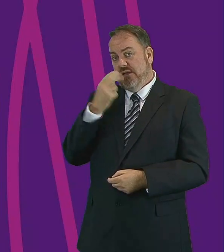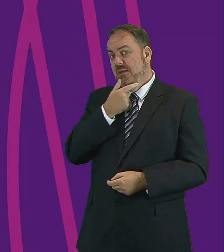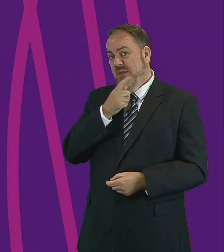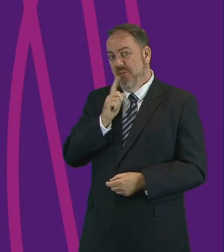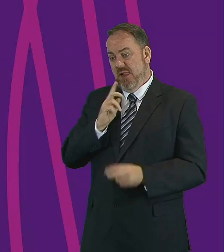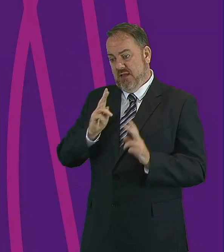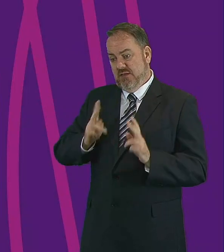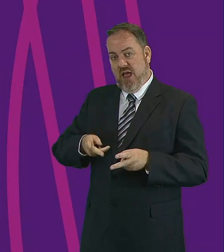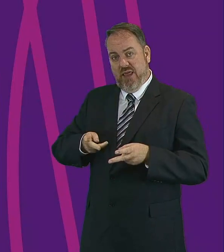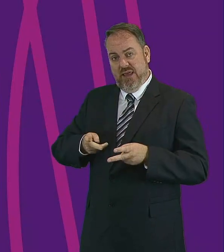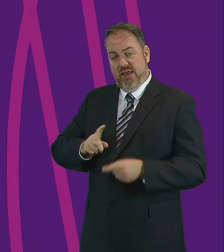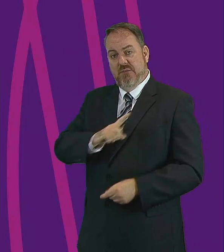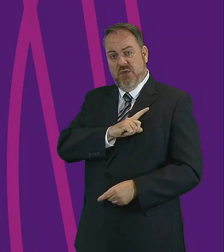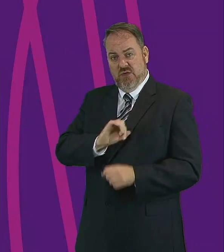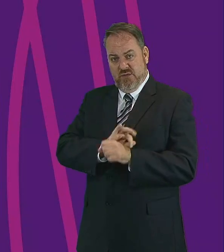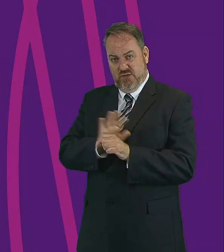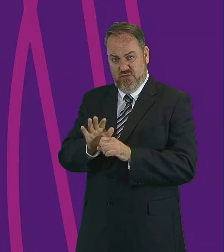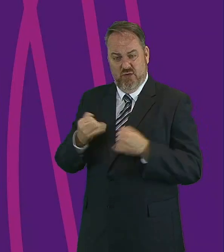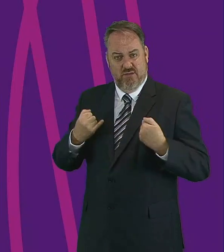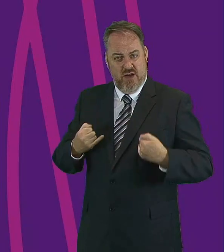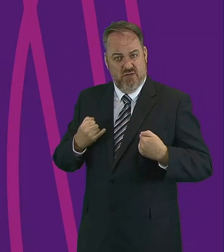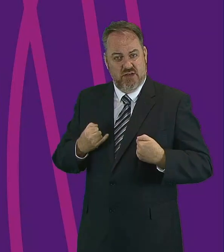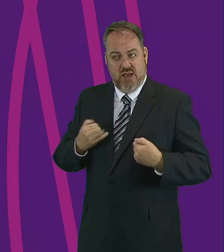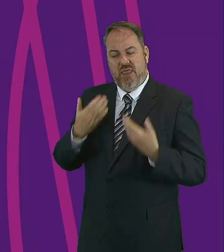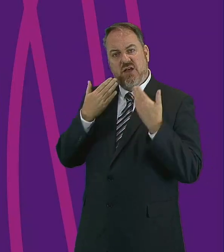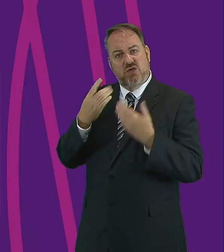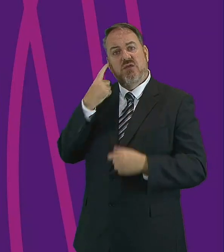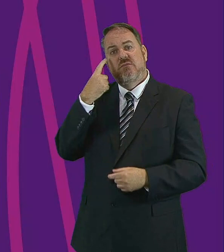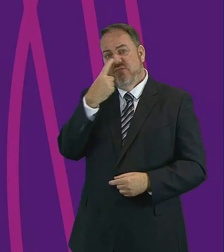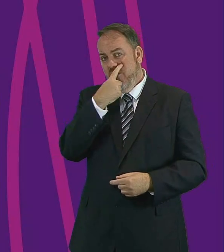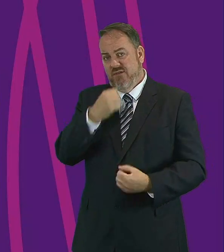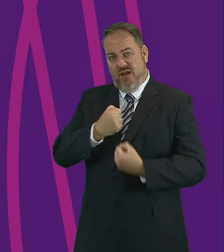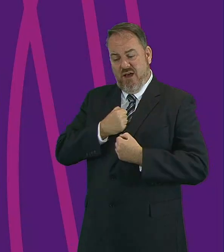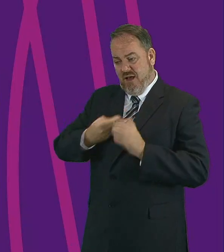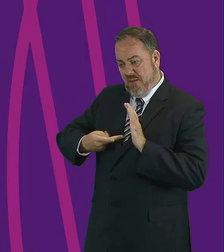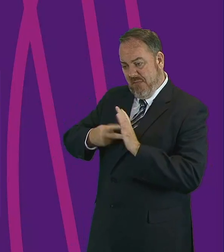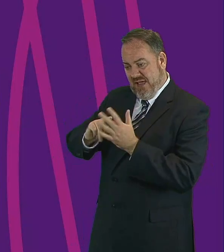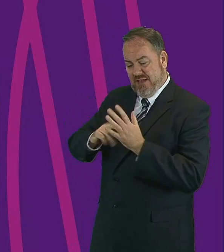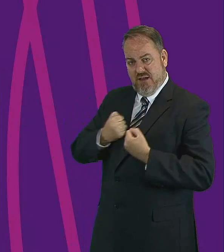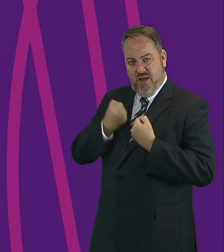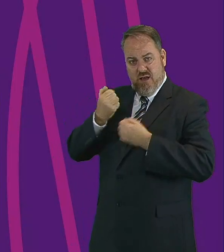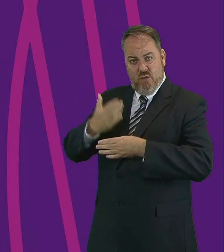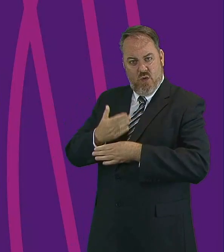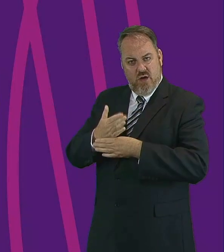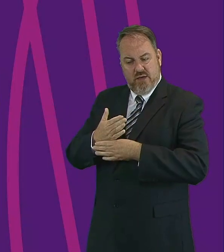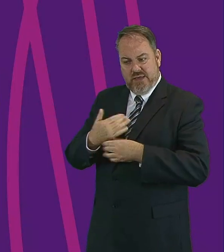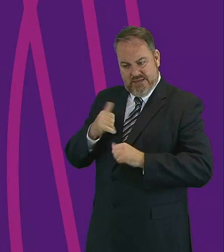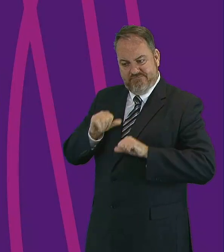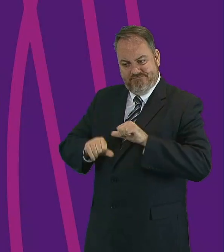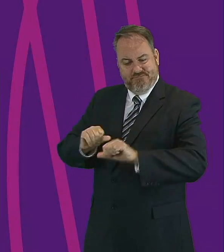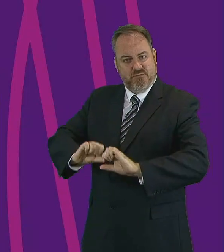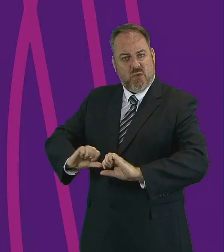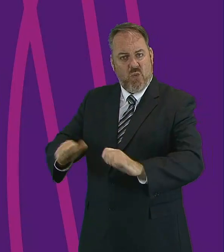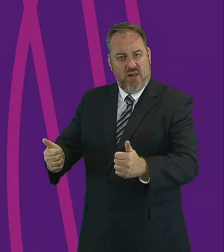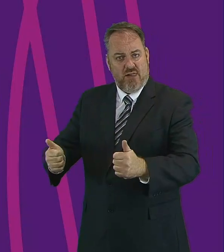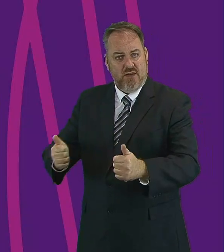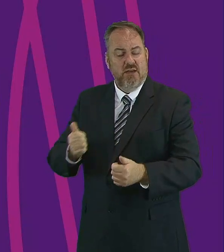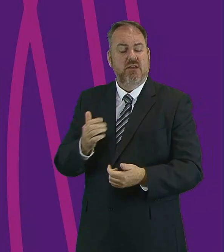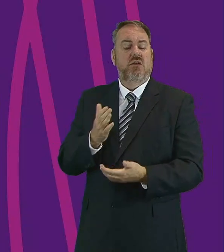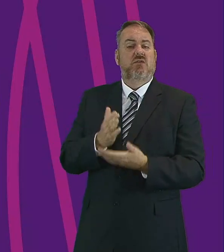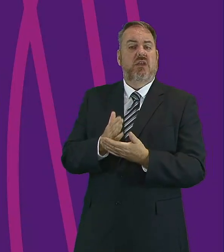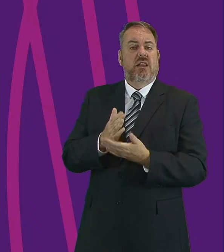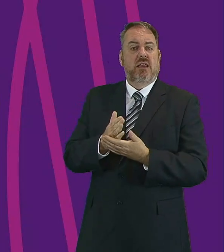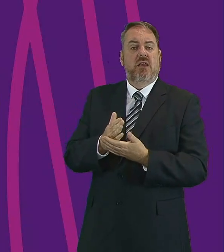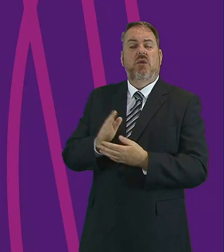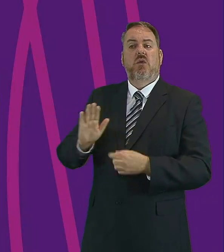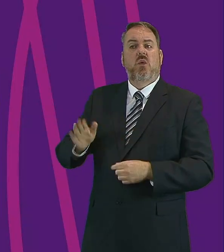there is an effectiveness of the arrangements that are being put in place around care homes. There will be a full public inquiry into all aspects of this. Care homes will